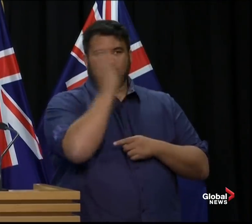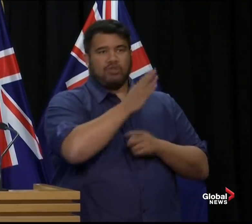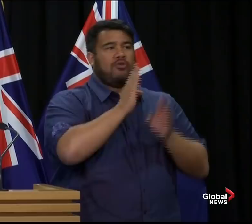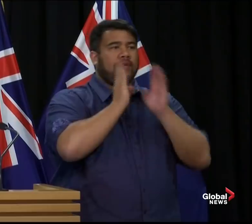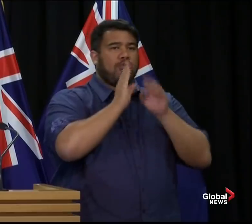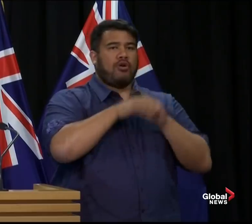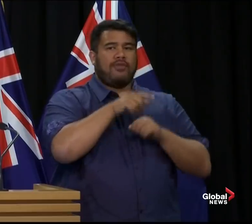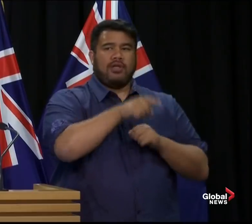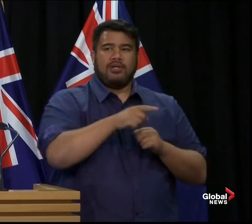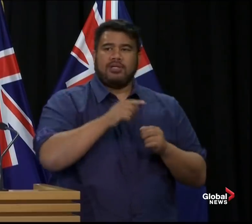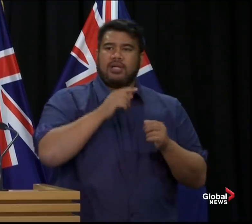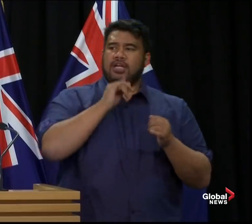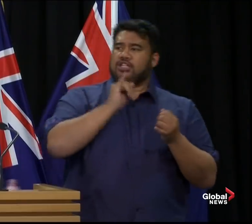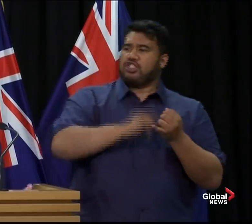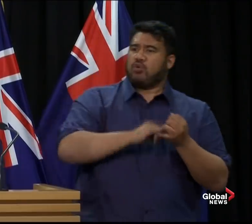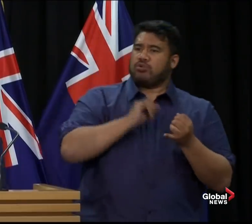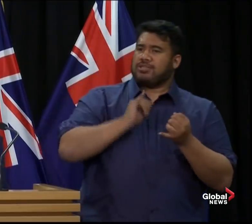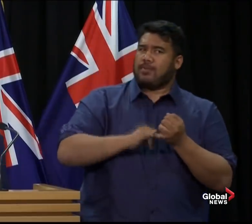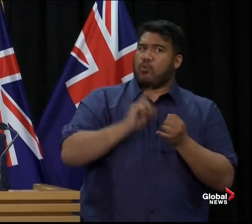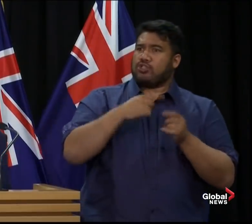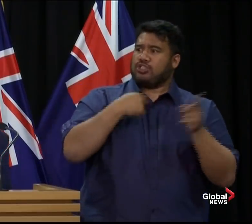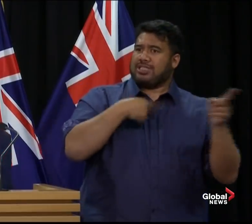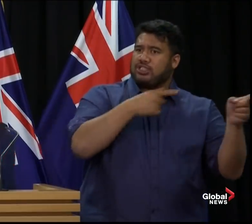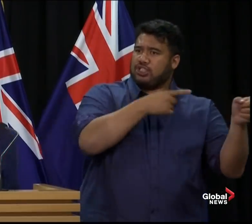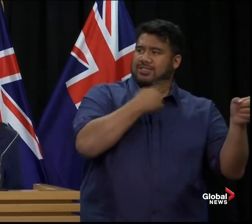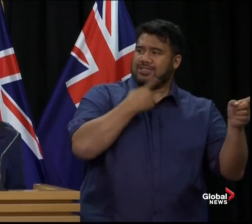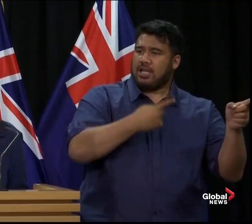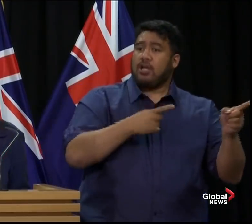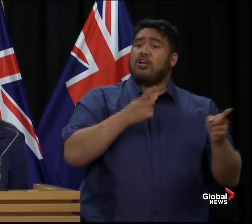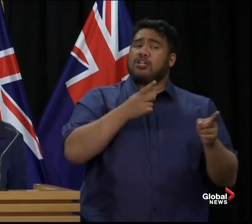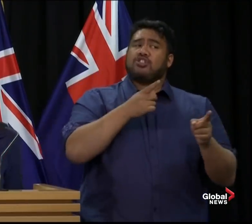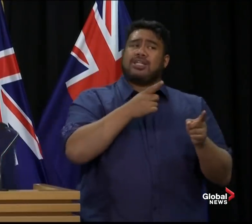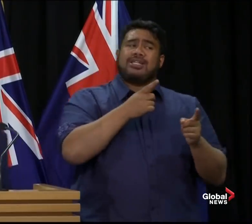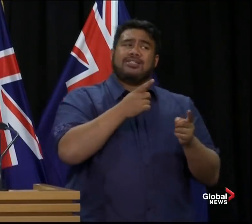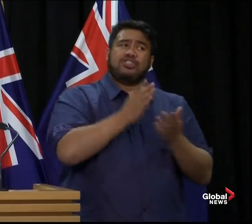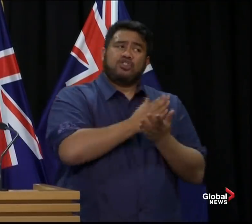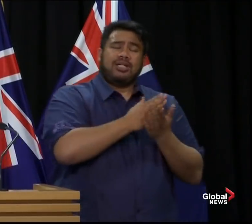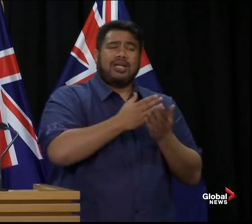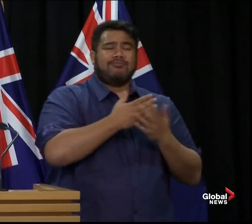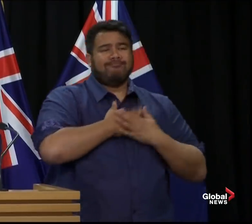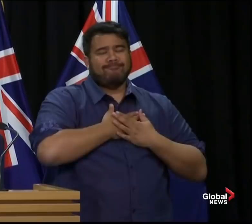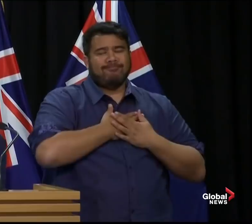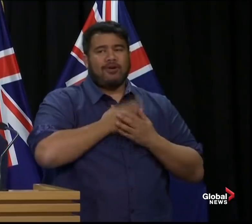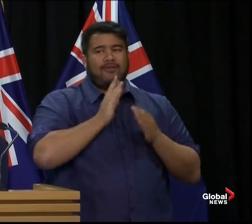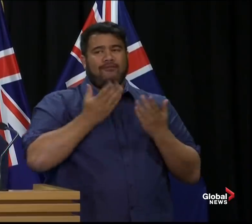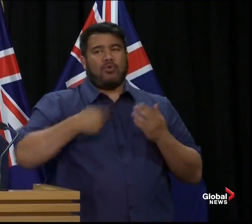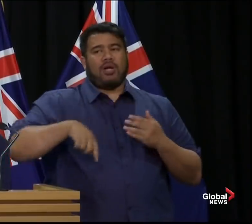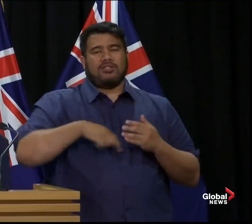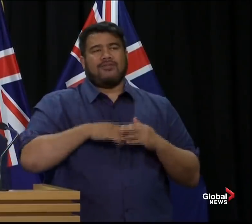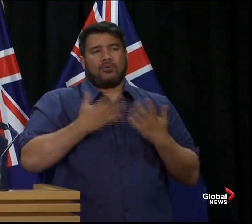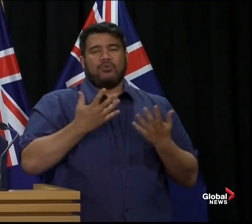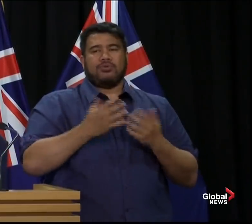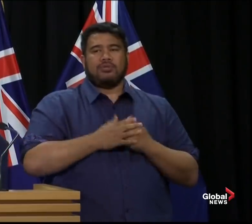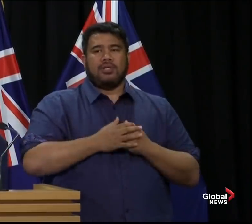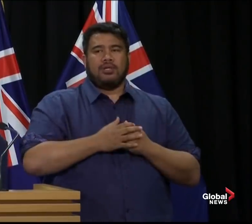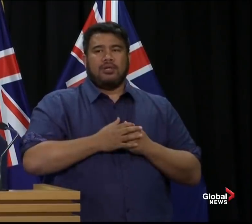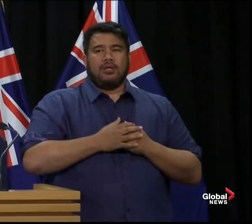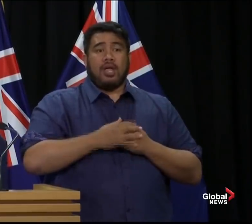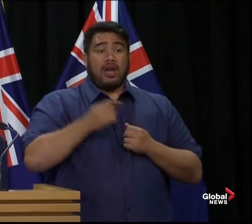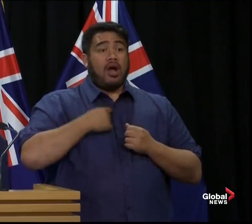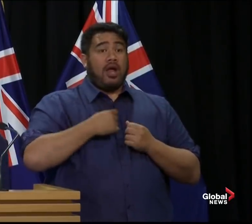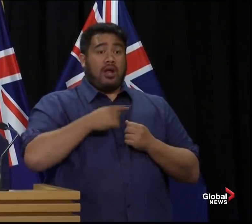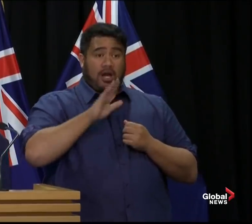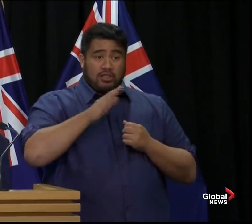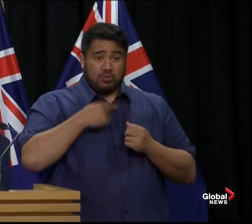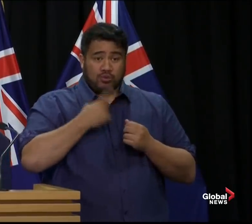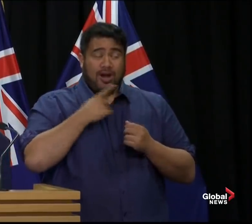What did Sheryl Sandberg say? An acknowledgement, sharing obviously condolences as many have. Did she discuss the fact that Just acknowledging I have met Sheryl